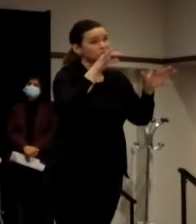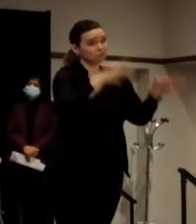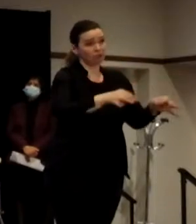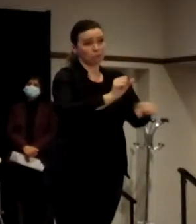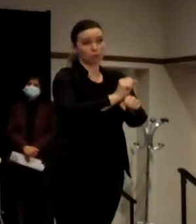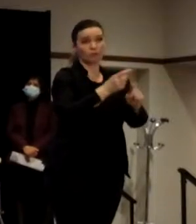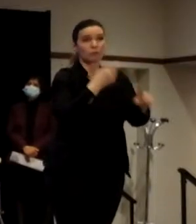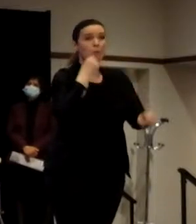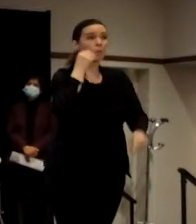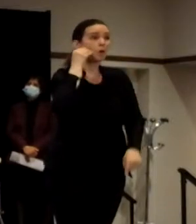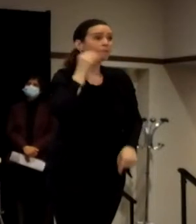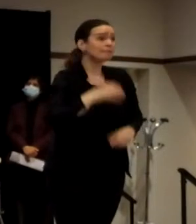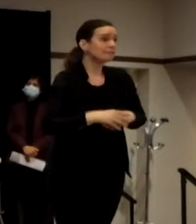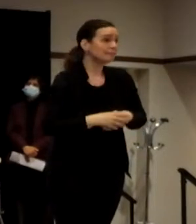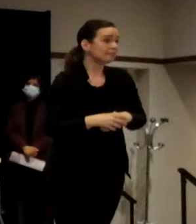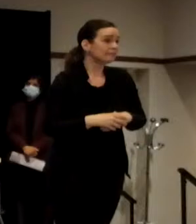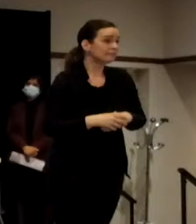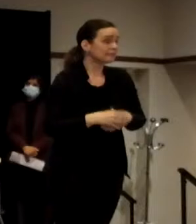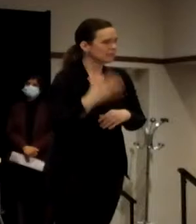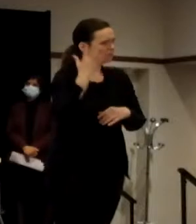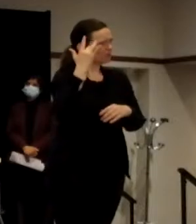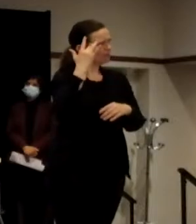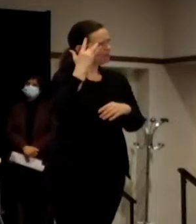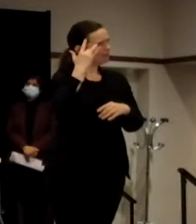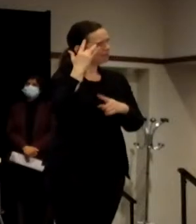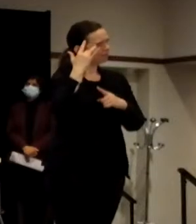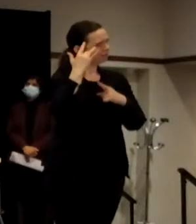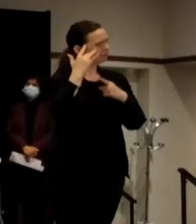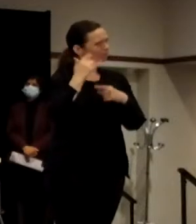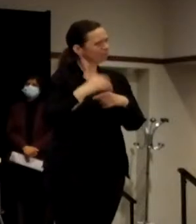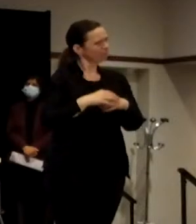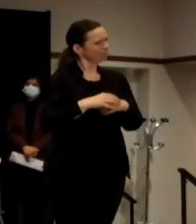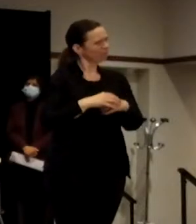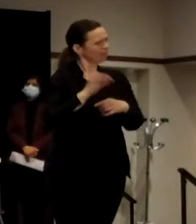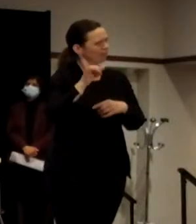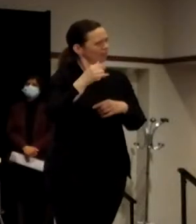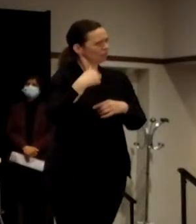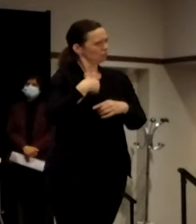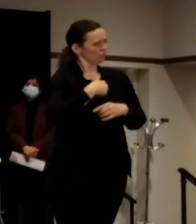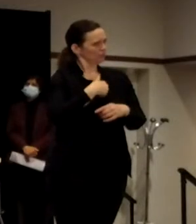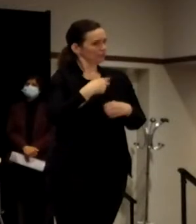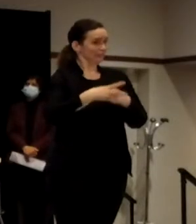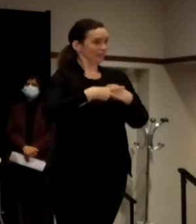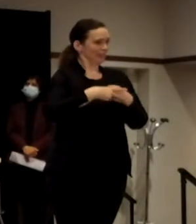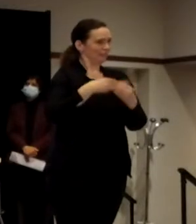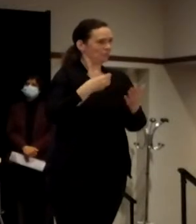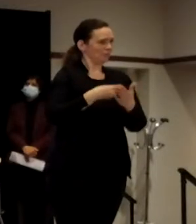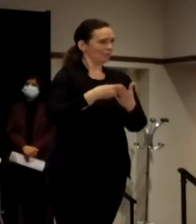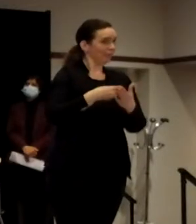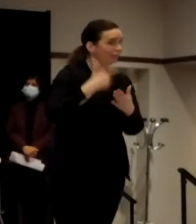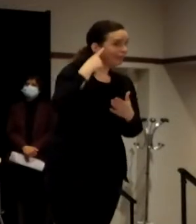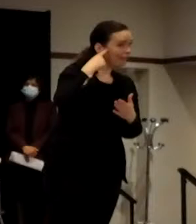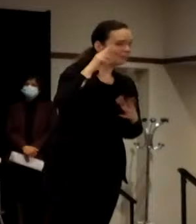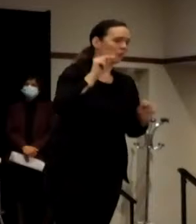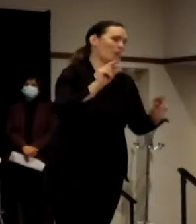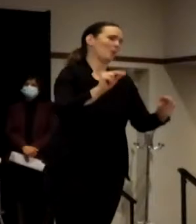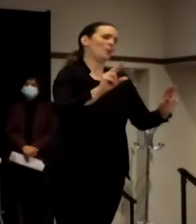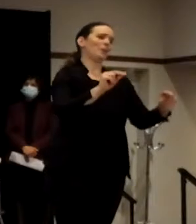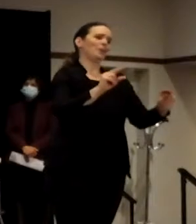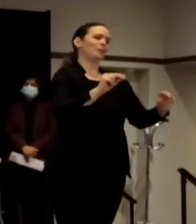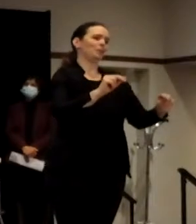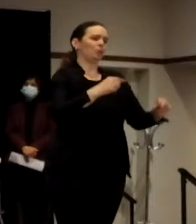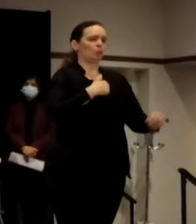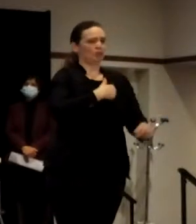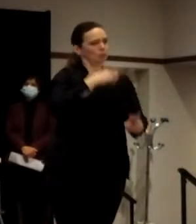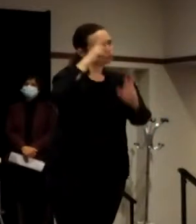Not because that's good for our operation, but because that's what we did related to what